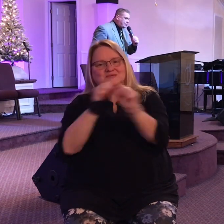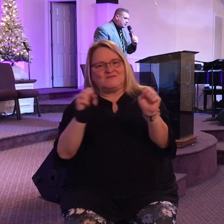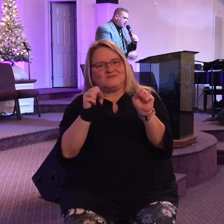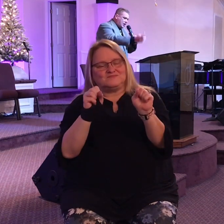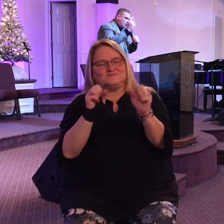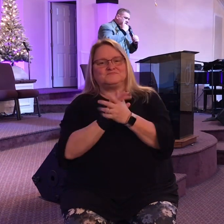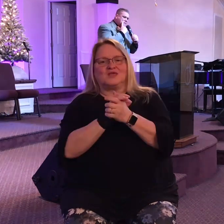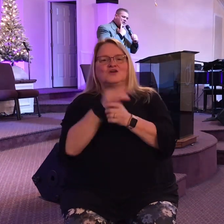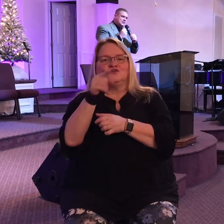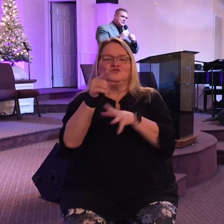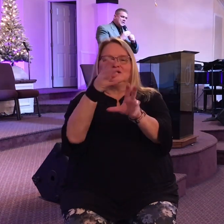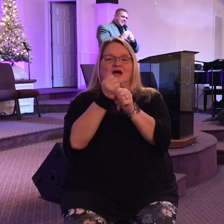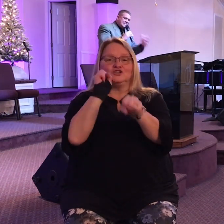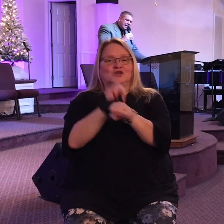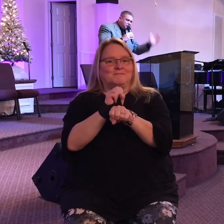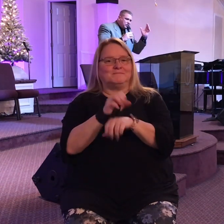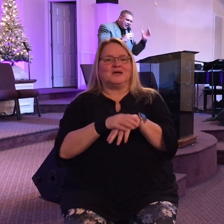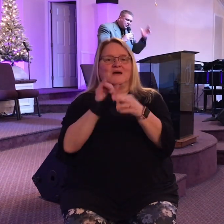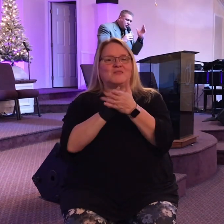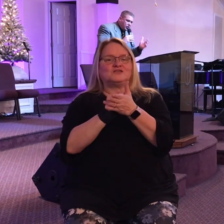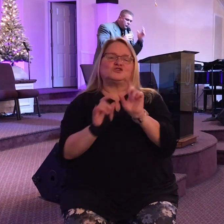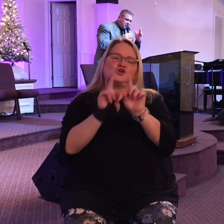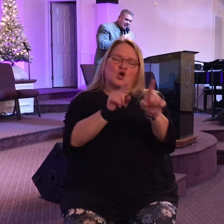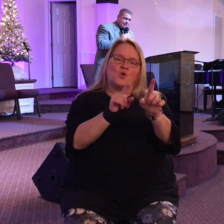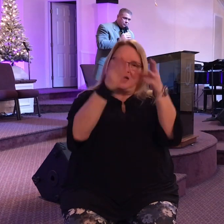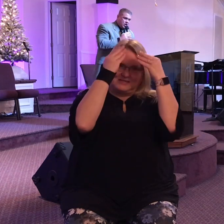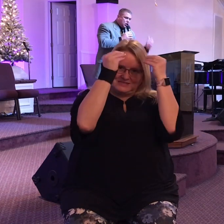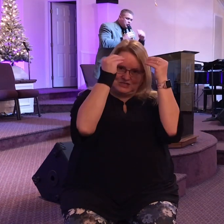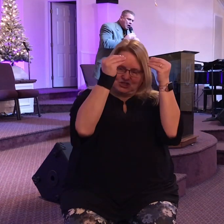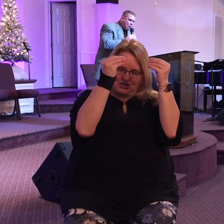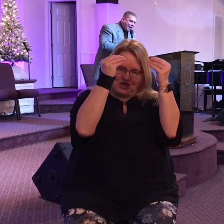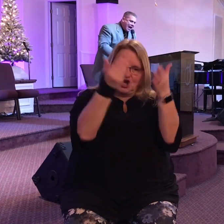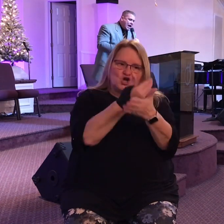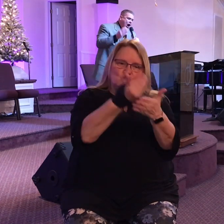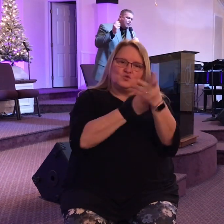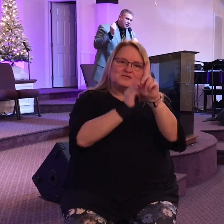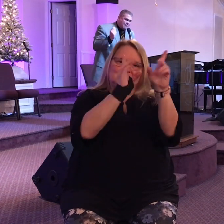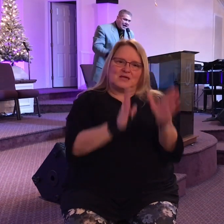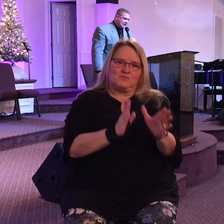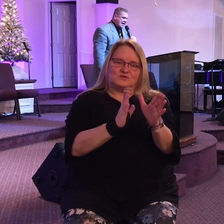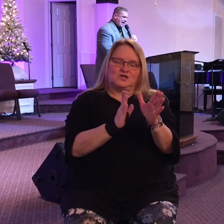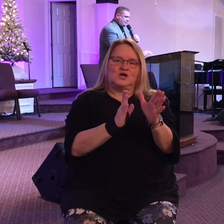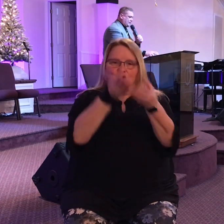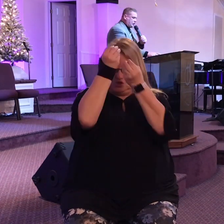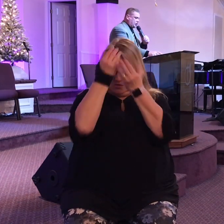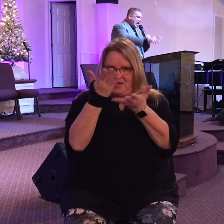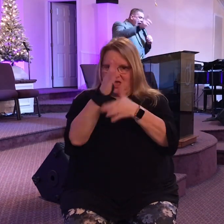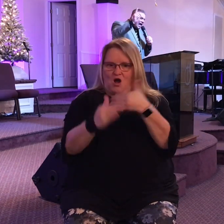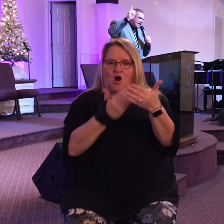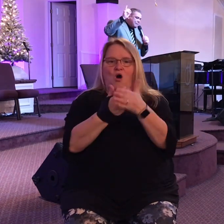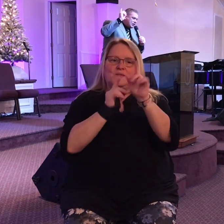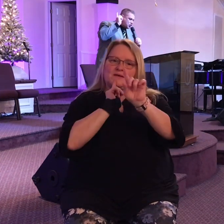of the Father, the Son, and the Holy Spirit. Teach these new disciples to obey all the commands I have given